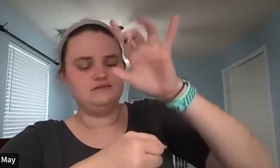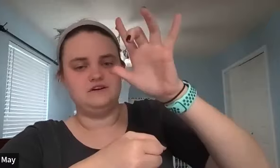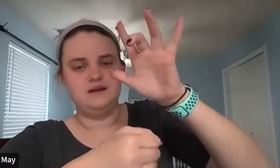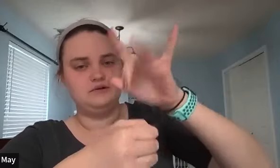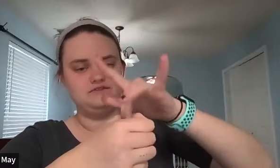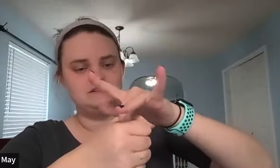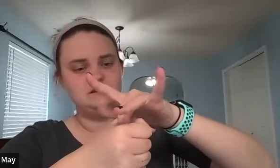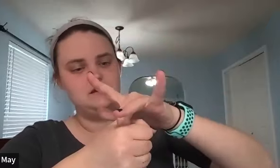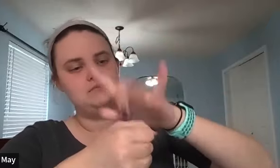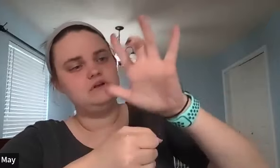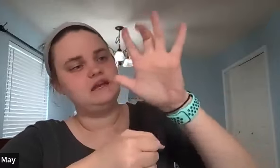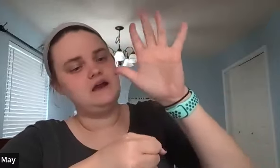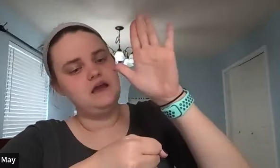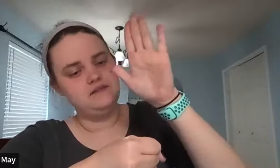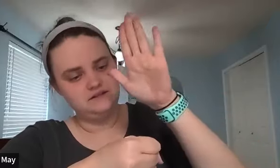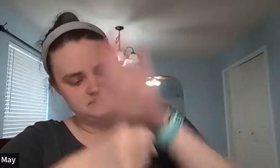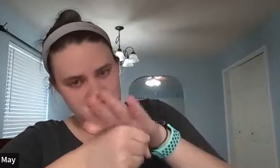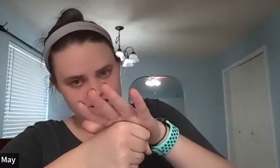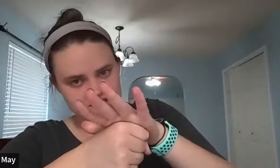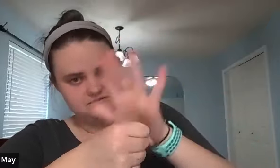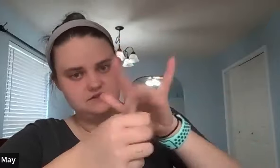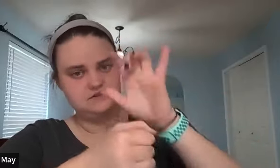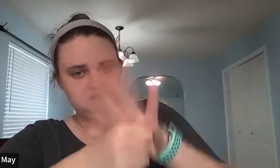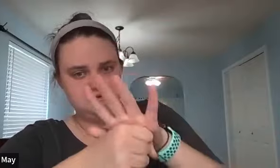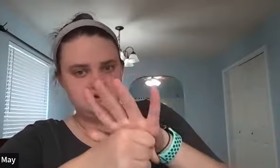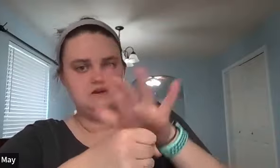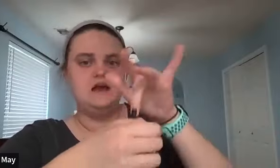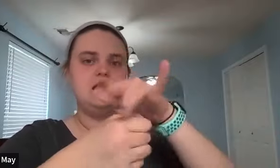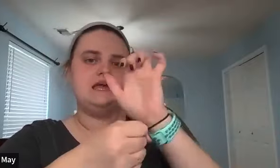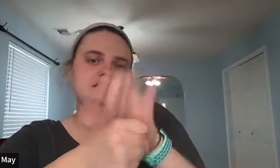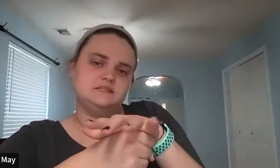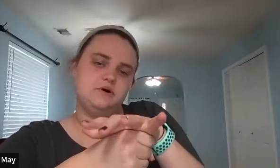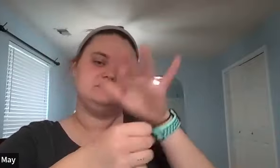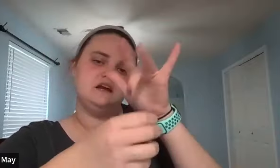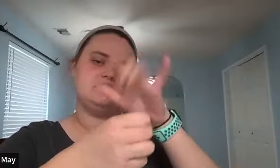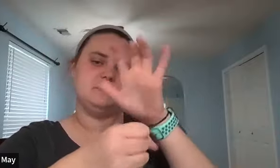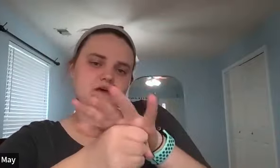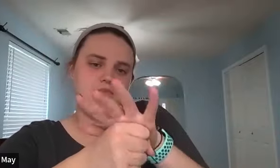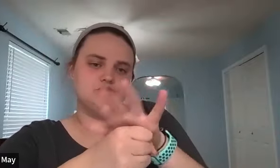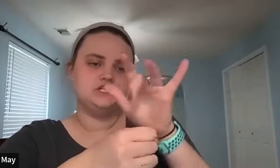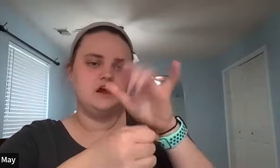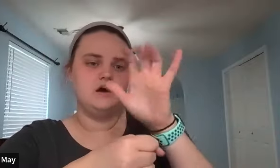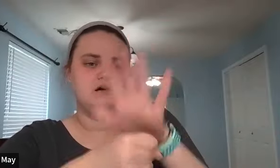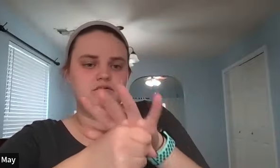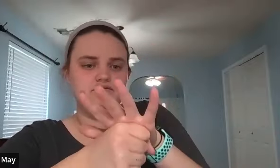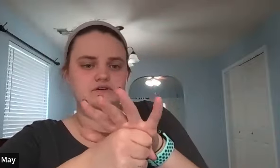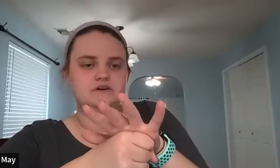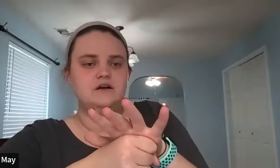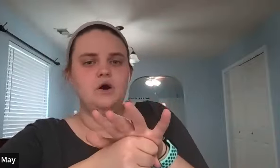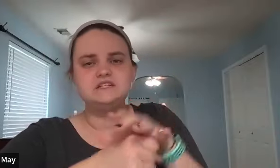Sorry, I'm going too fast. Pulling it out and then you slam back down. Soda. It's supposed to kind of make that motion of almost like